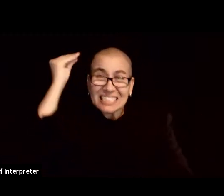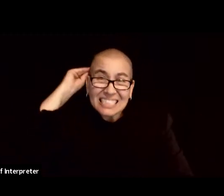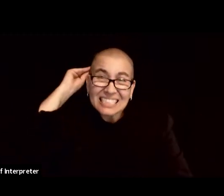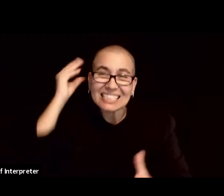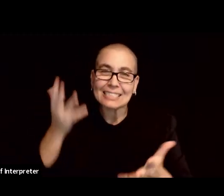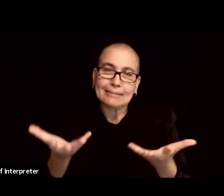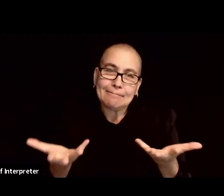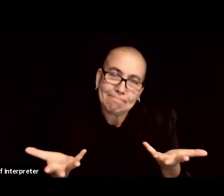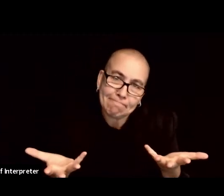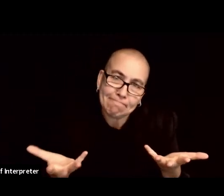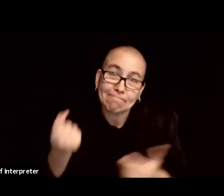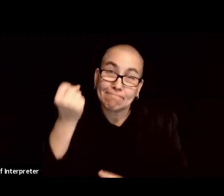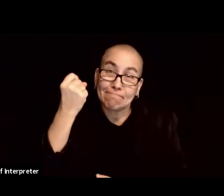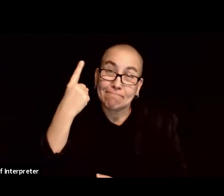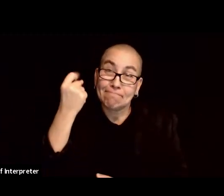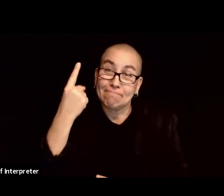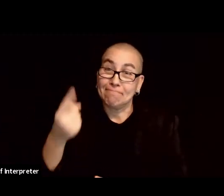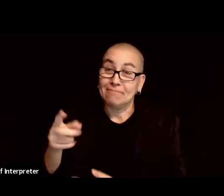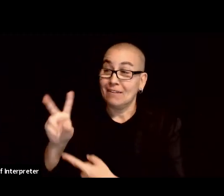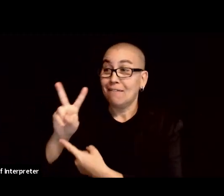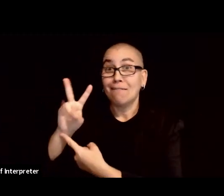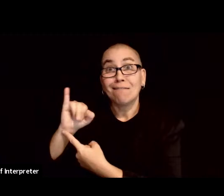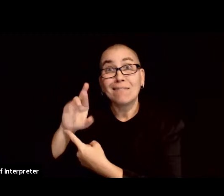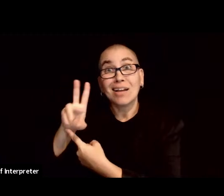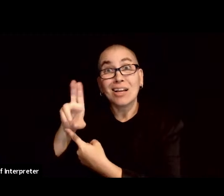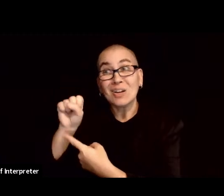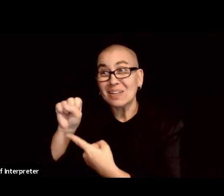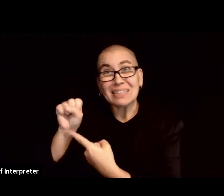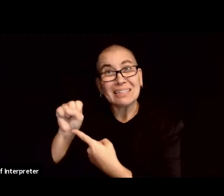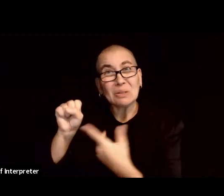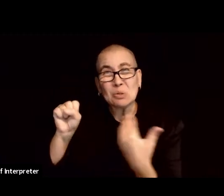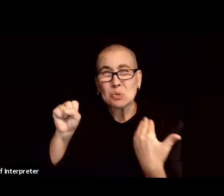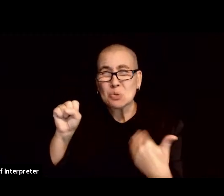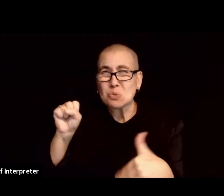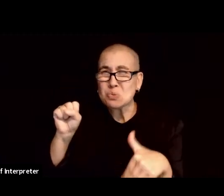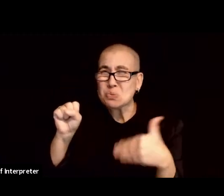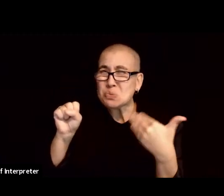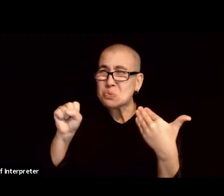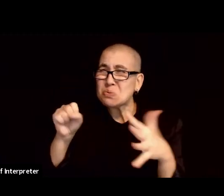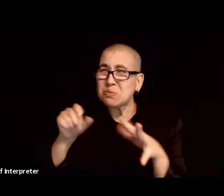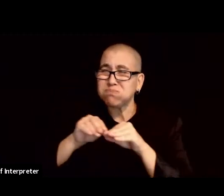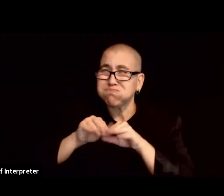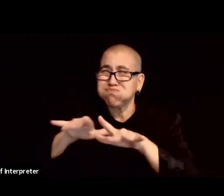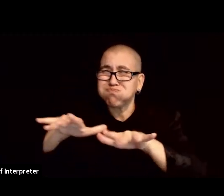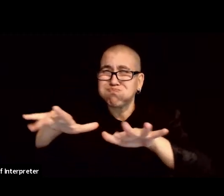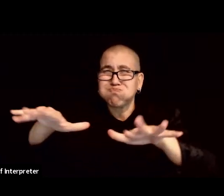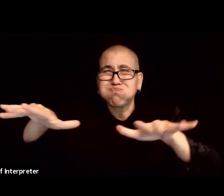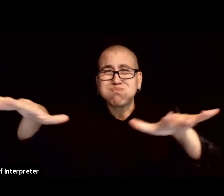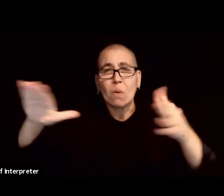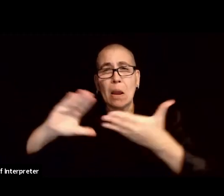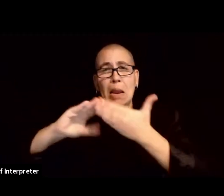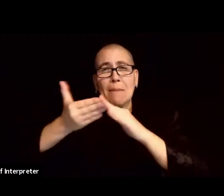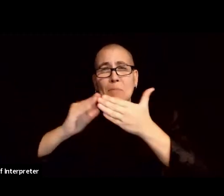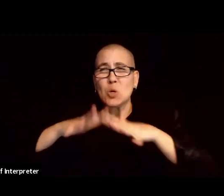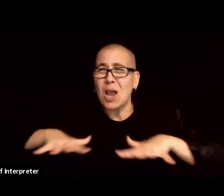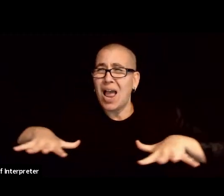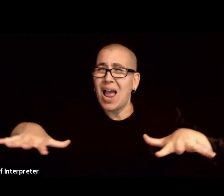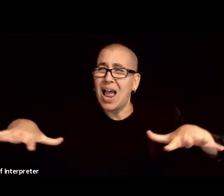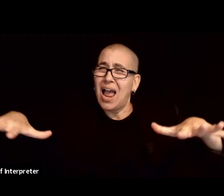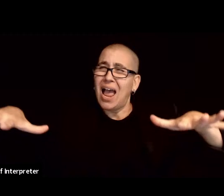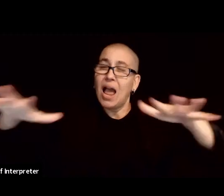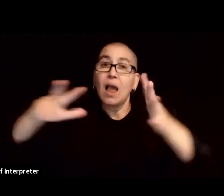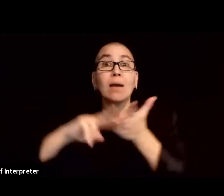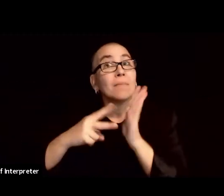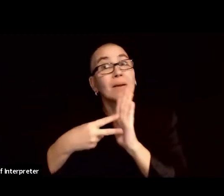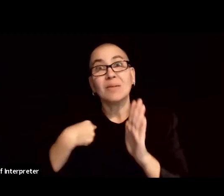we see and the degree of community spread, that we're encouraging people to be even more careful than the guidelines. And